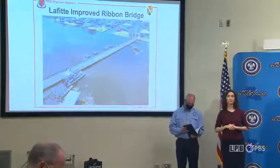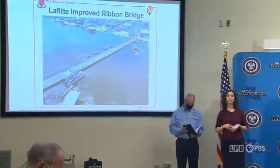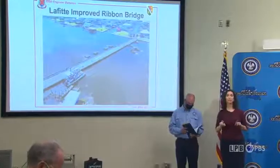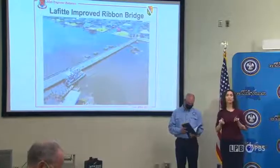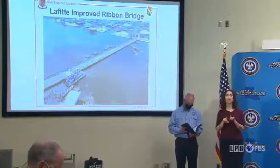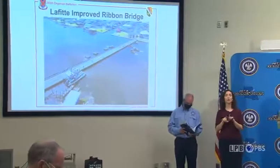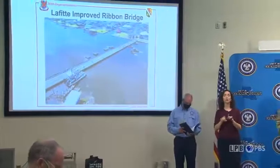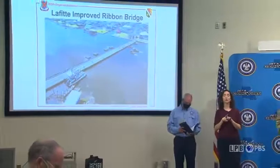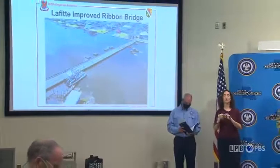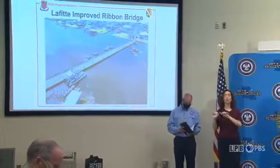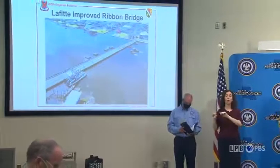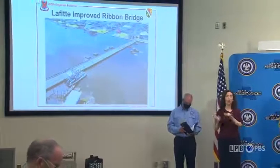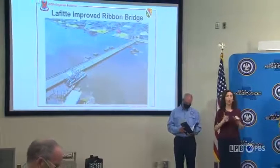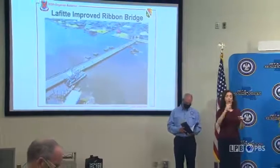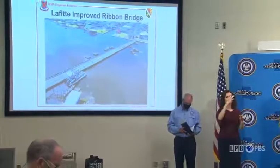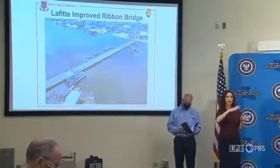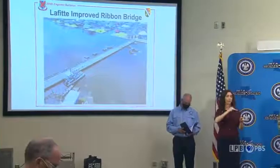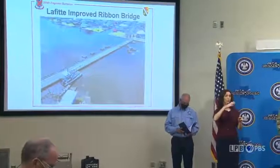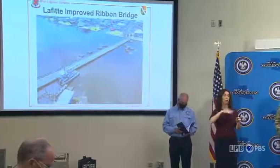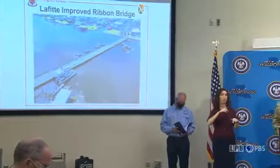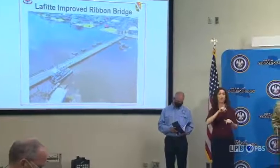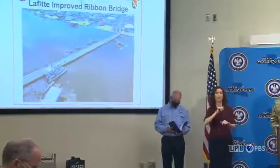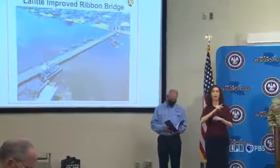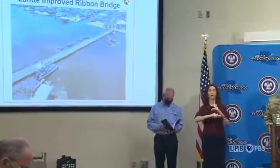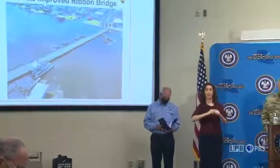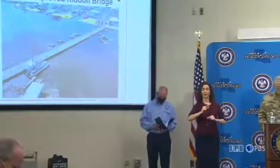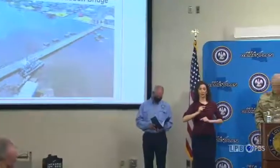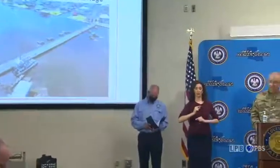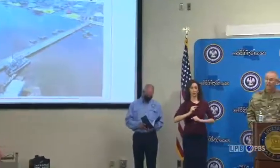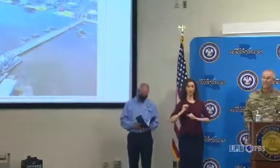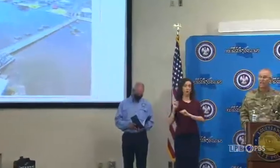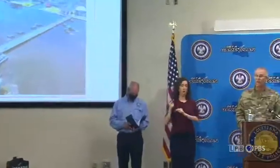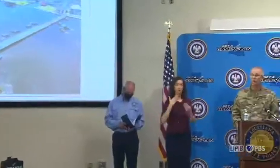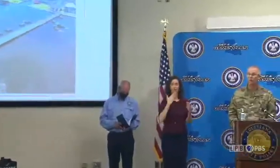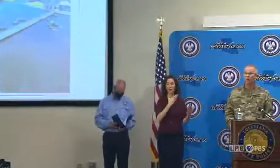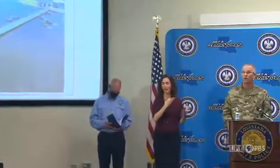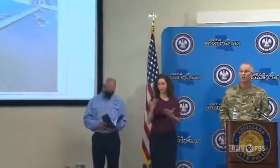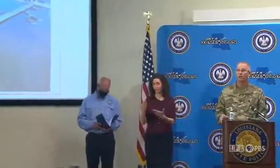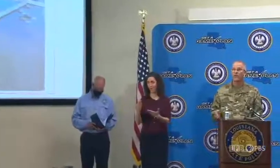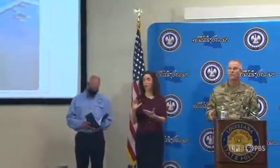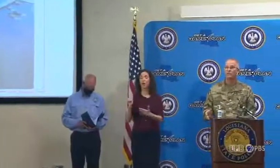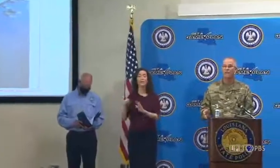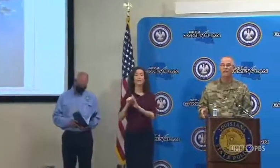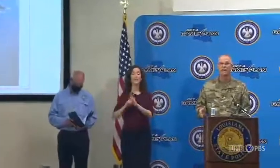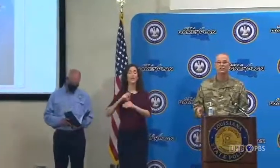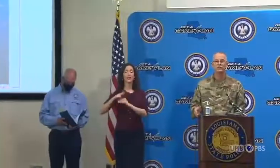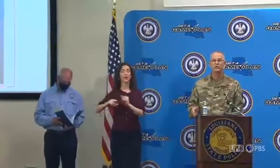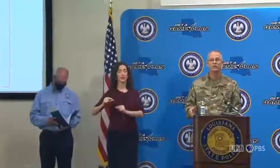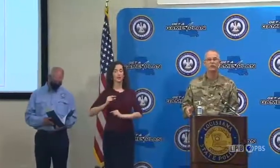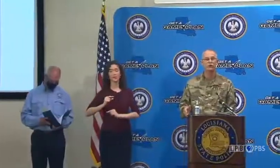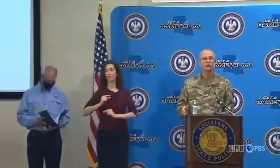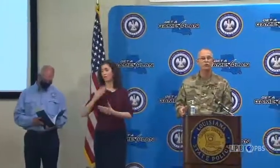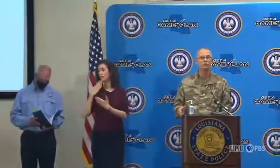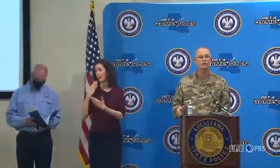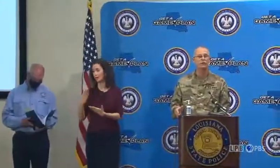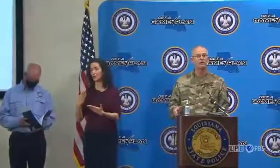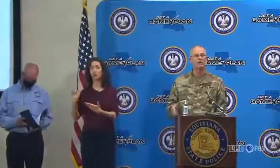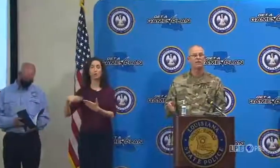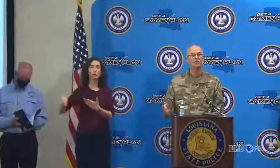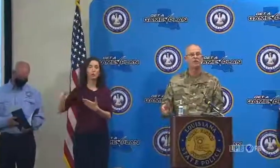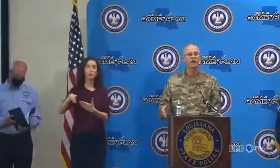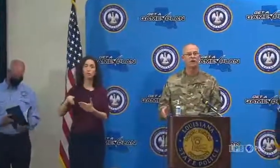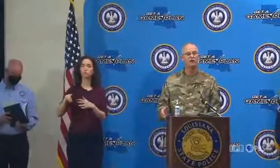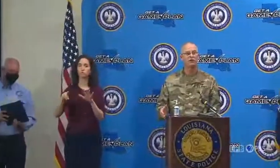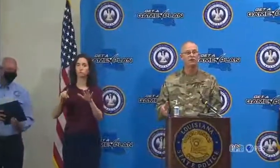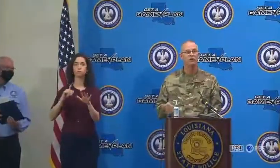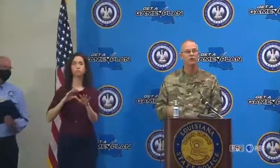all the men and women of the Louisiana National Guard, the other states' National Guards, and thanks to those adjutant generals in those particular states